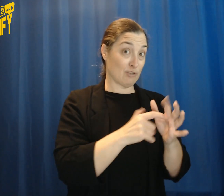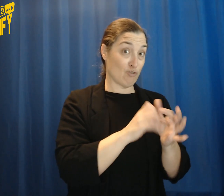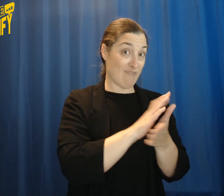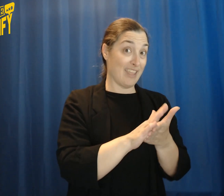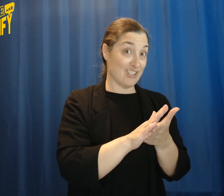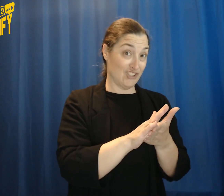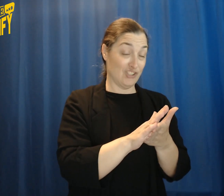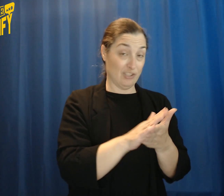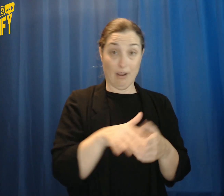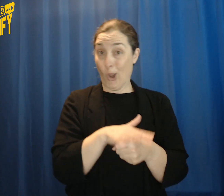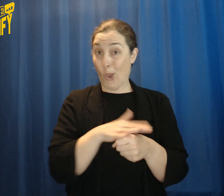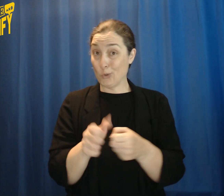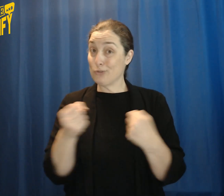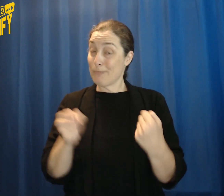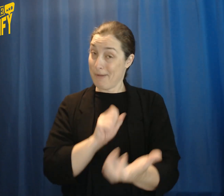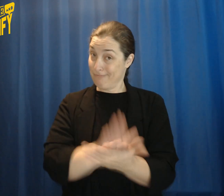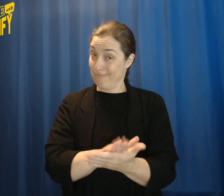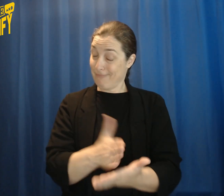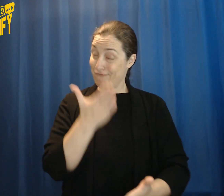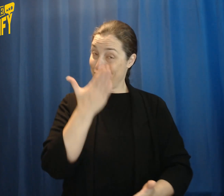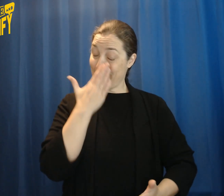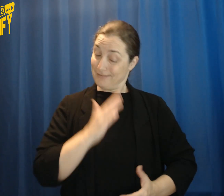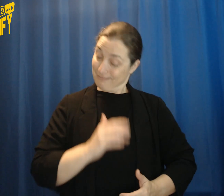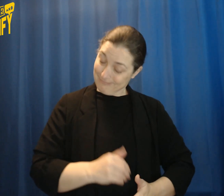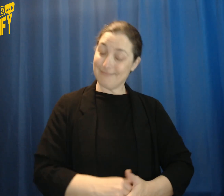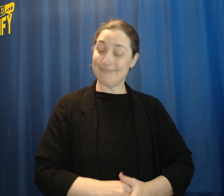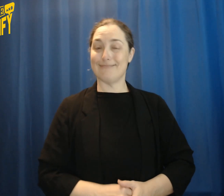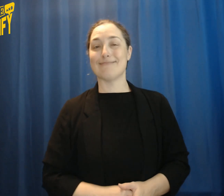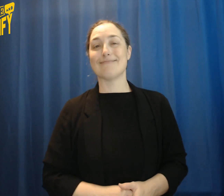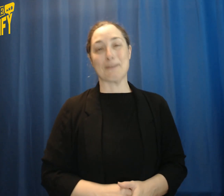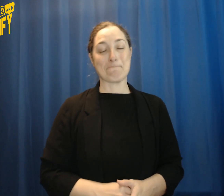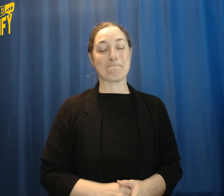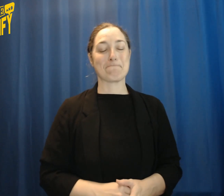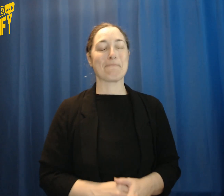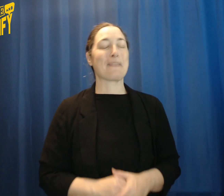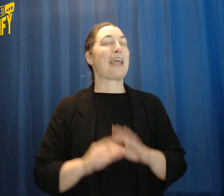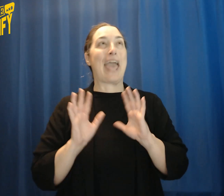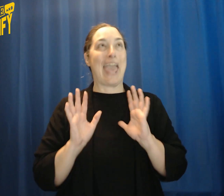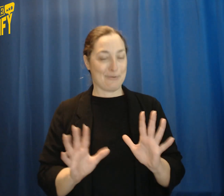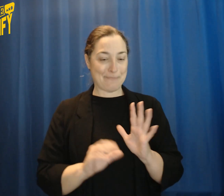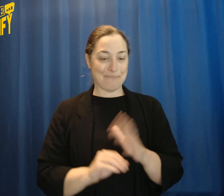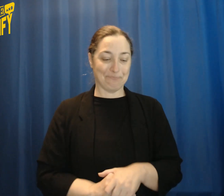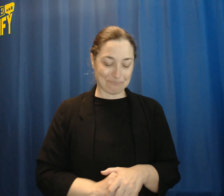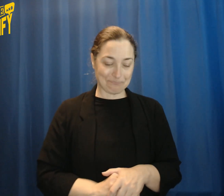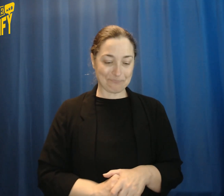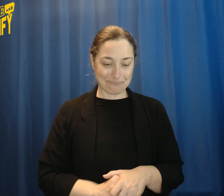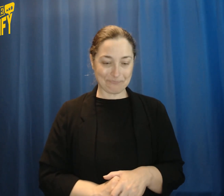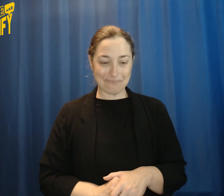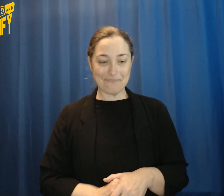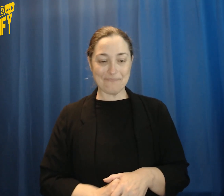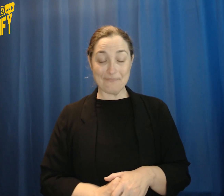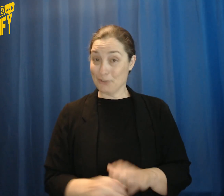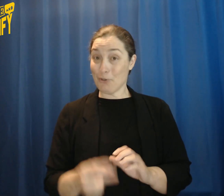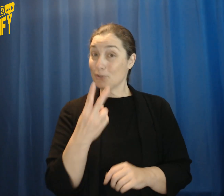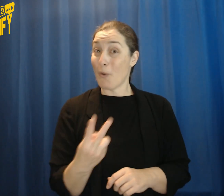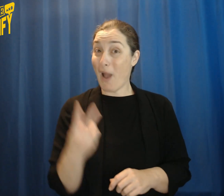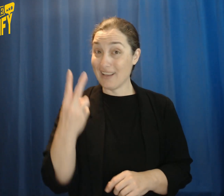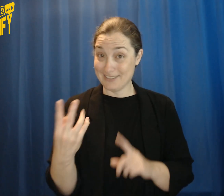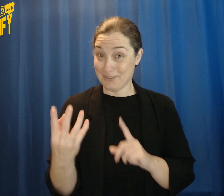local newspaper. Oh, wow. Yeah. Yeah. Anyway, we took that out twice so far. I just took out